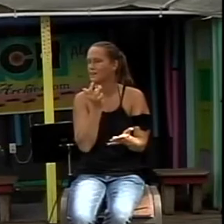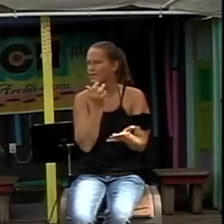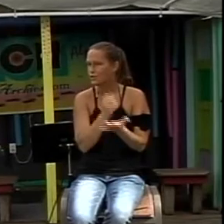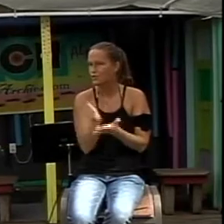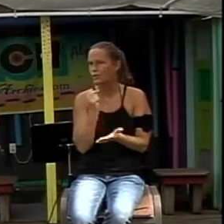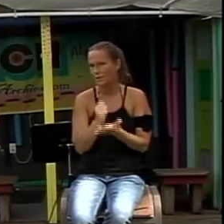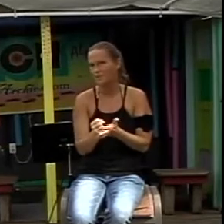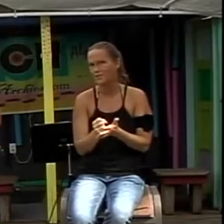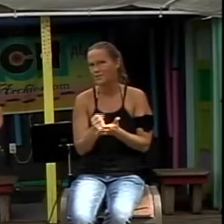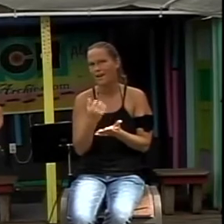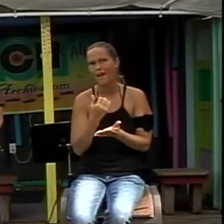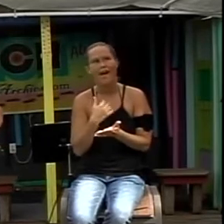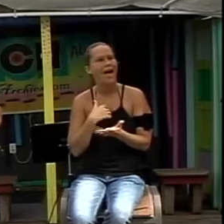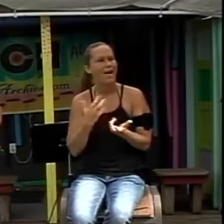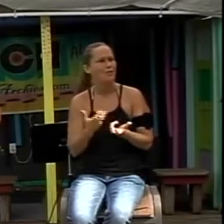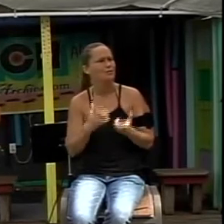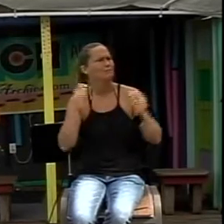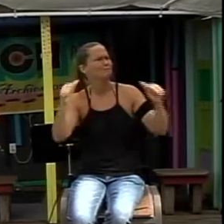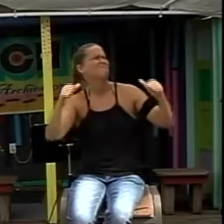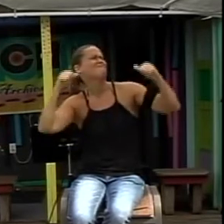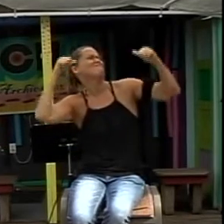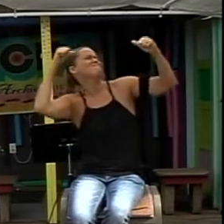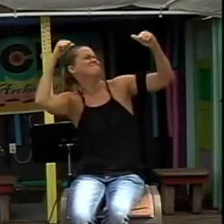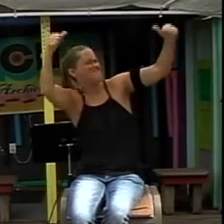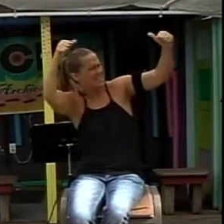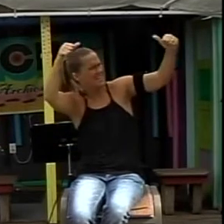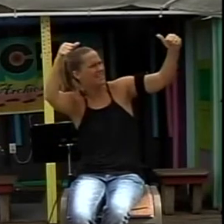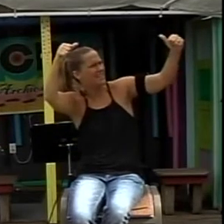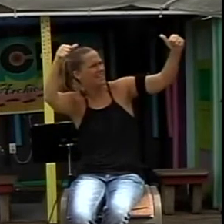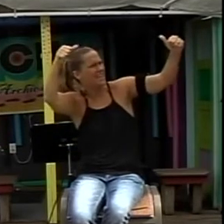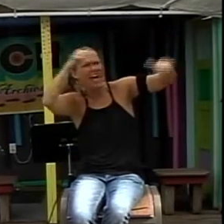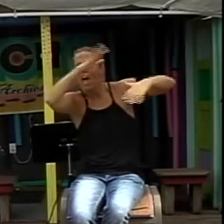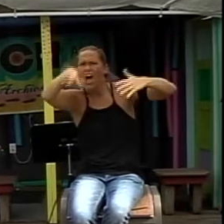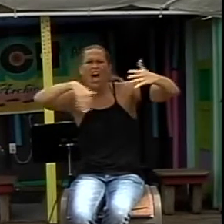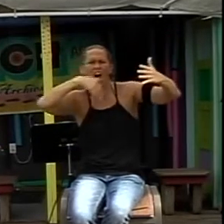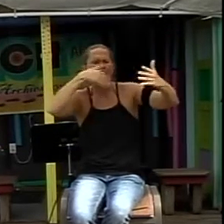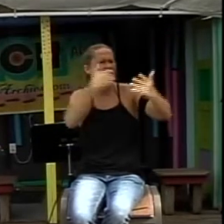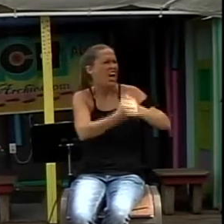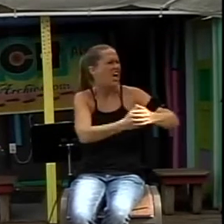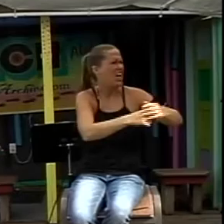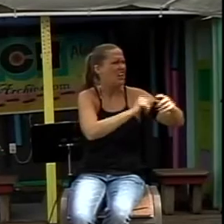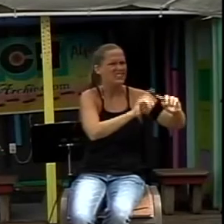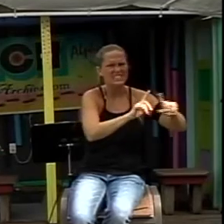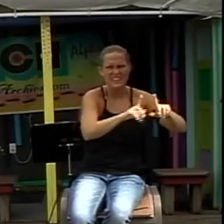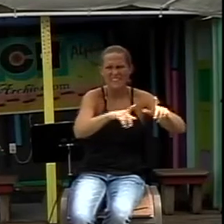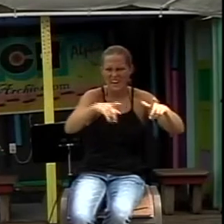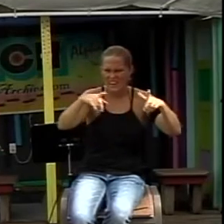next banner. Put aside all disputable things.